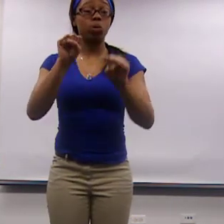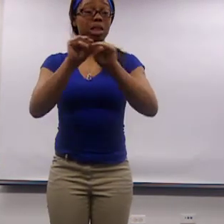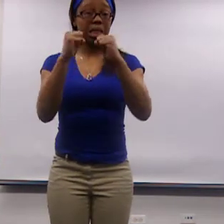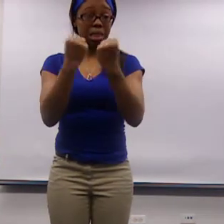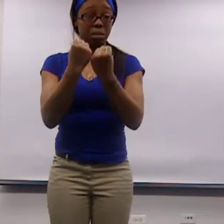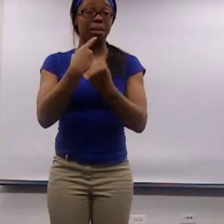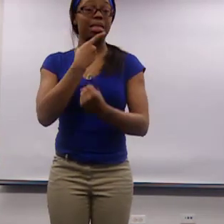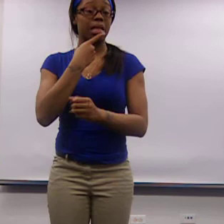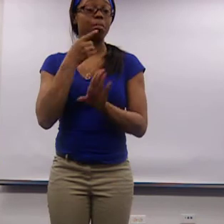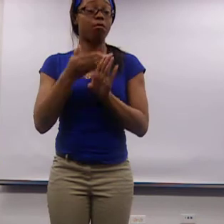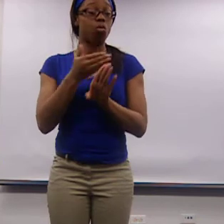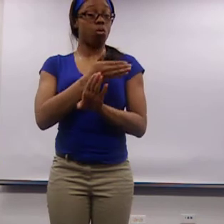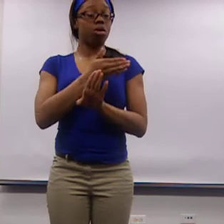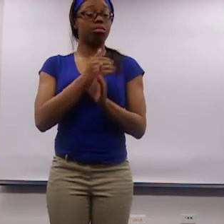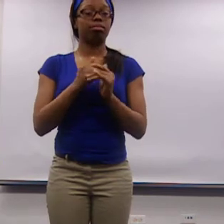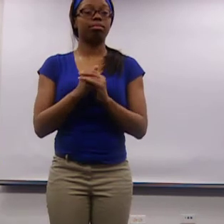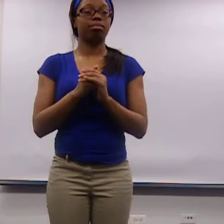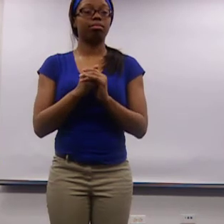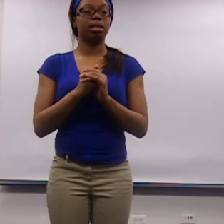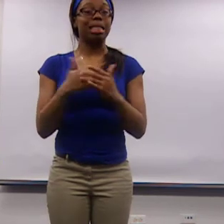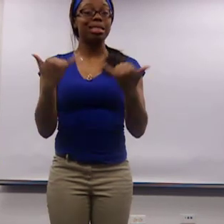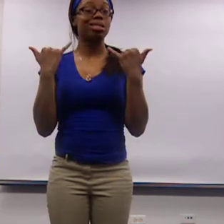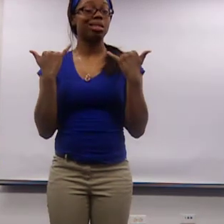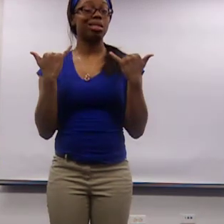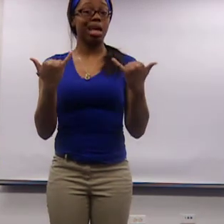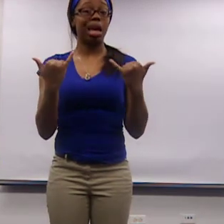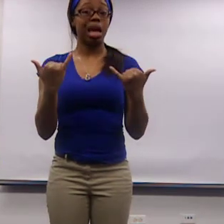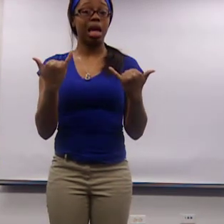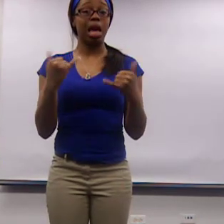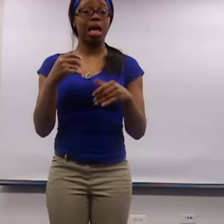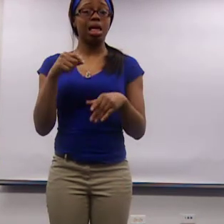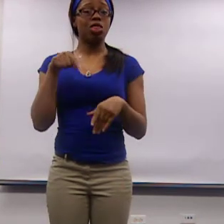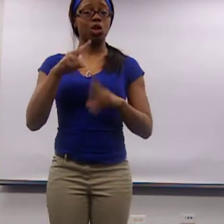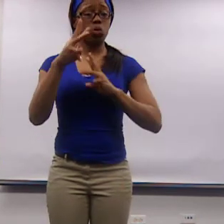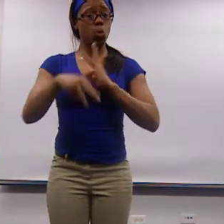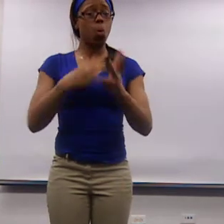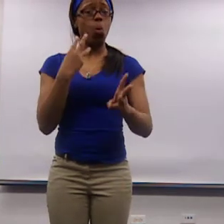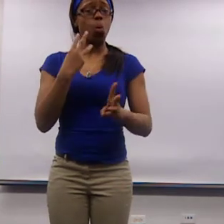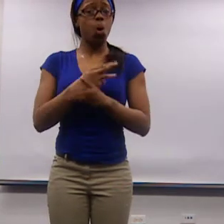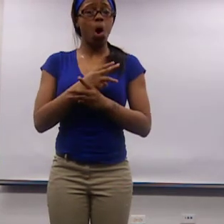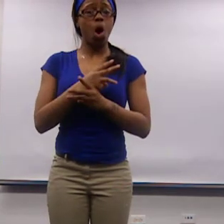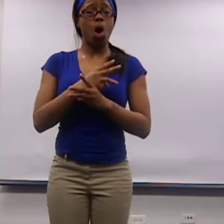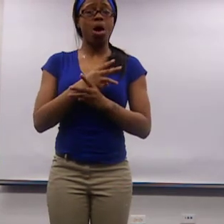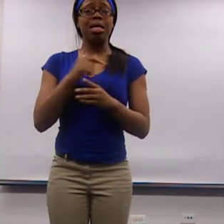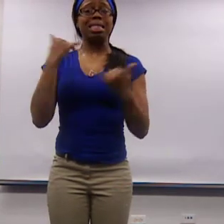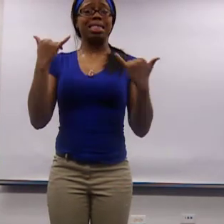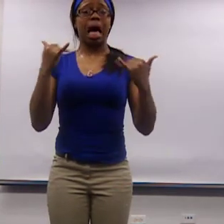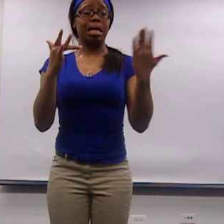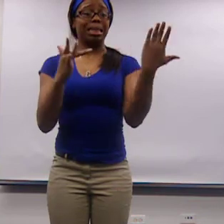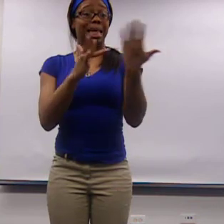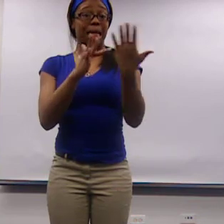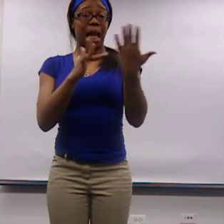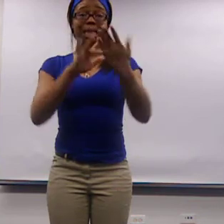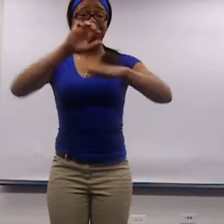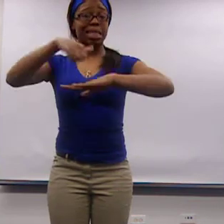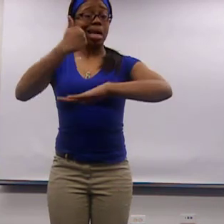and today we're in this world where everything is technology-based. Everybody has cell phones. Everybody sends